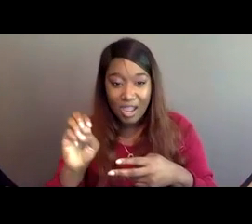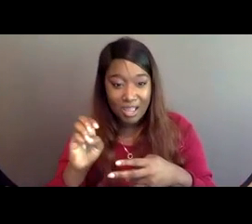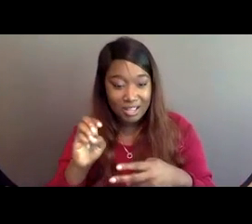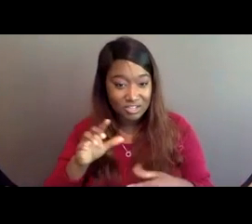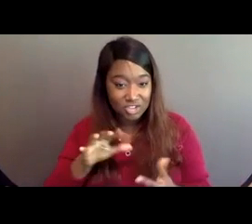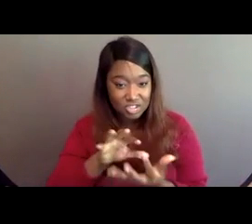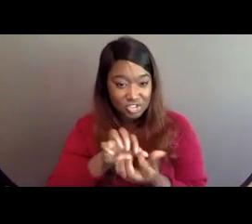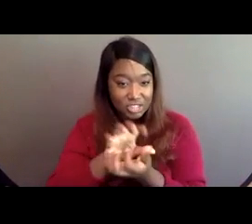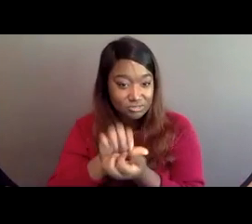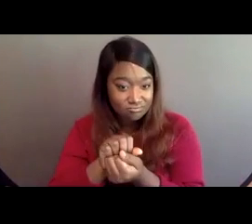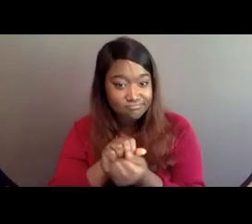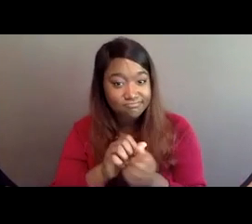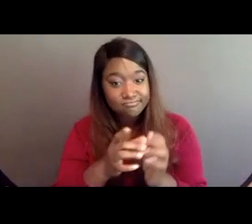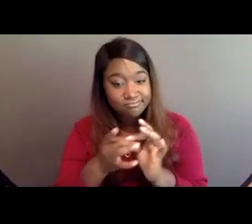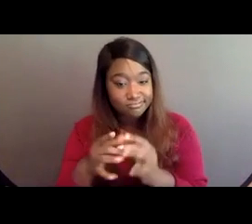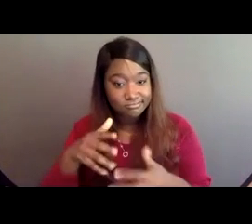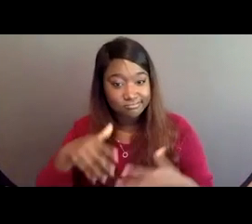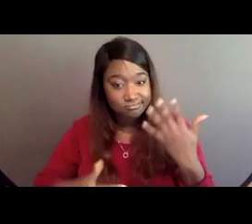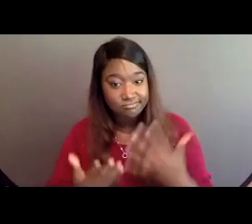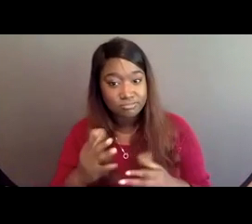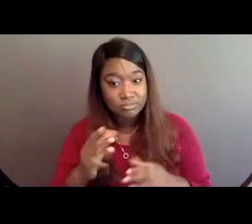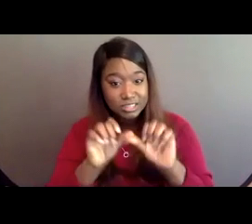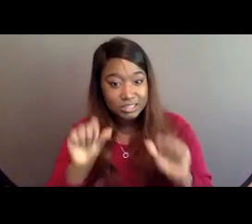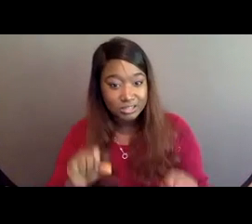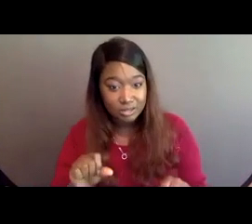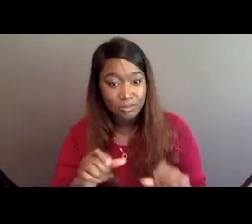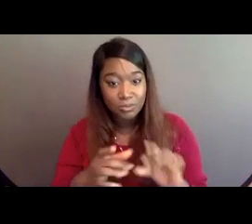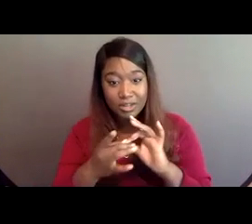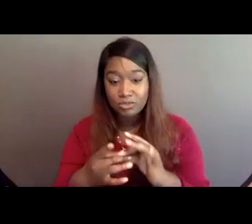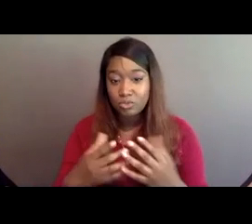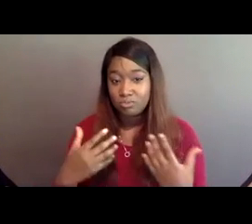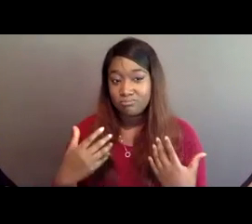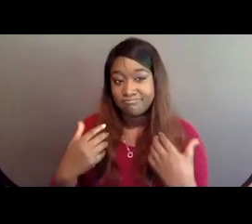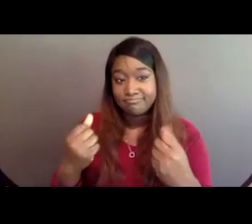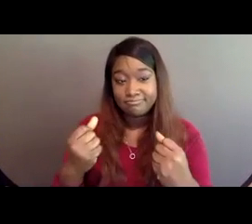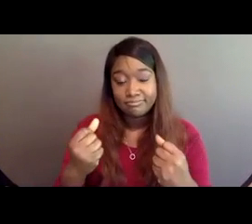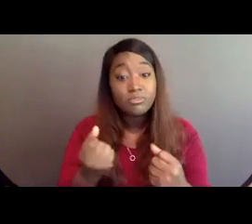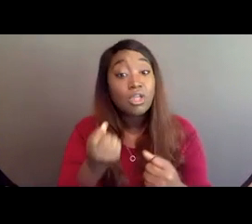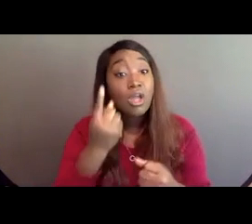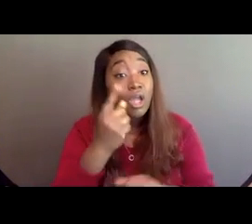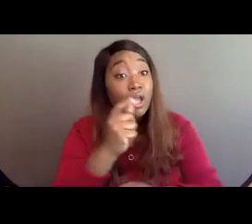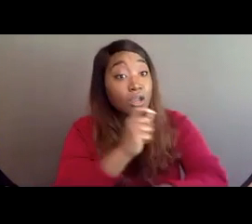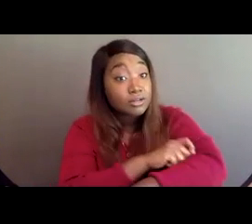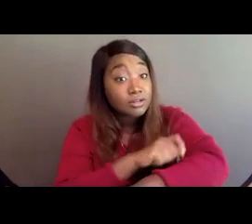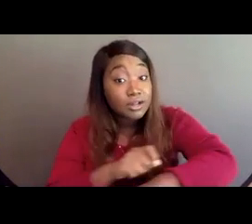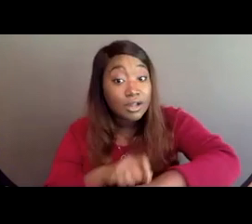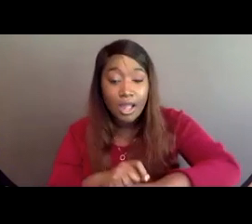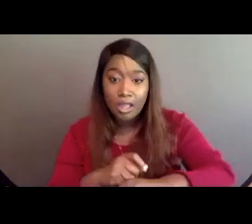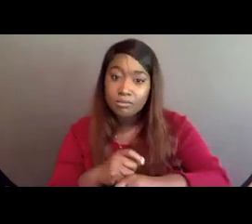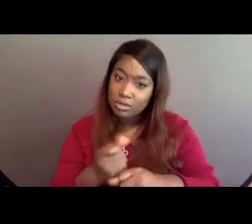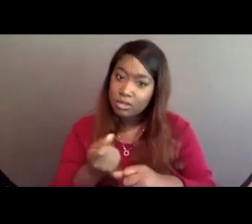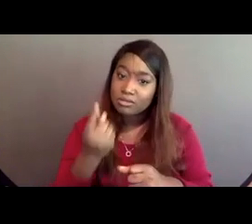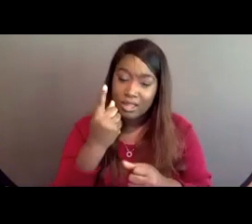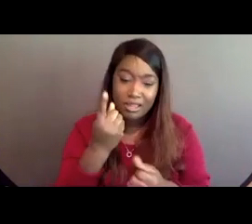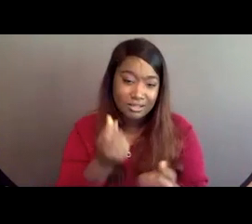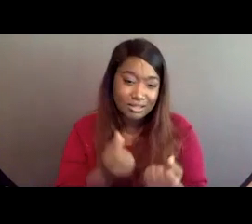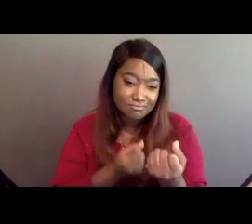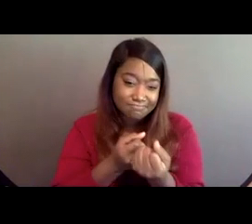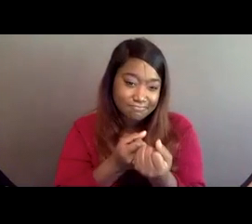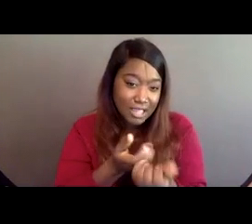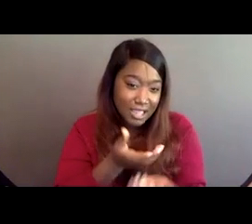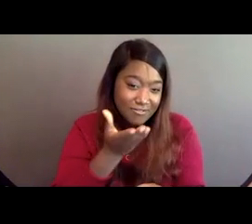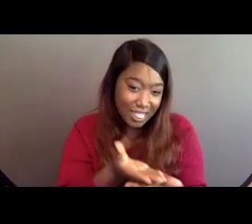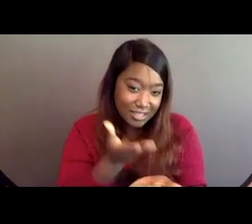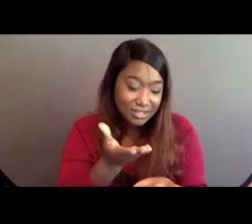that we know that acupuncture has certainly gotten a lot of coverage and is validated in the modern